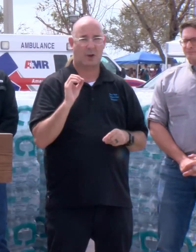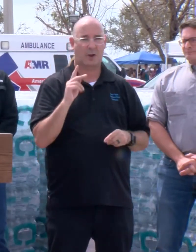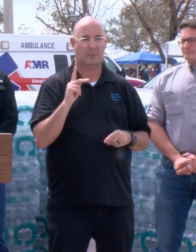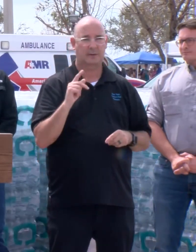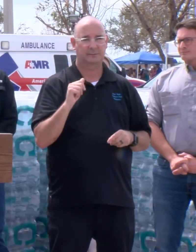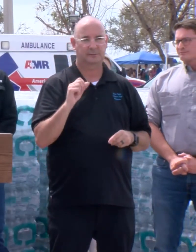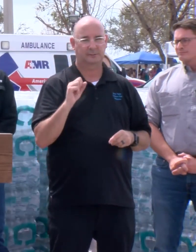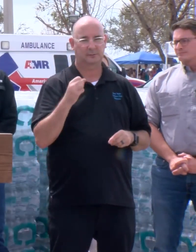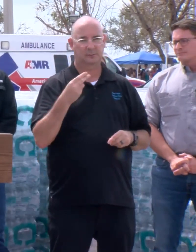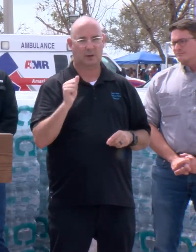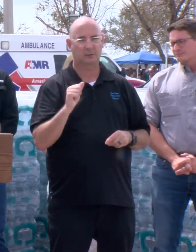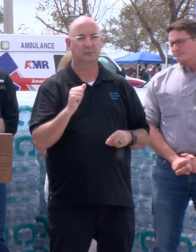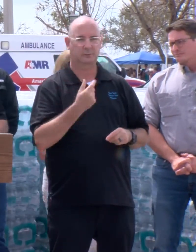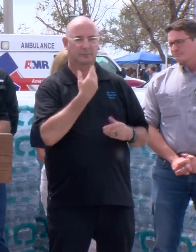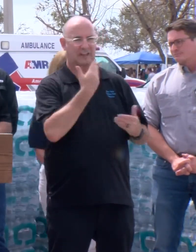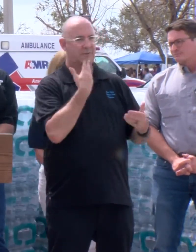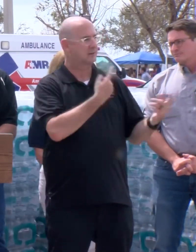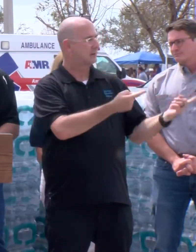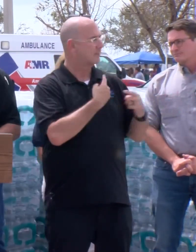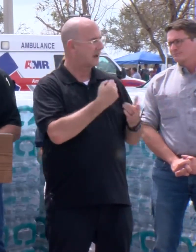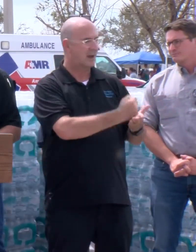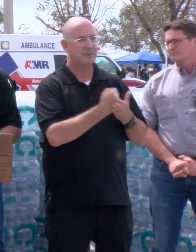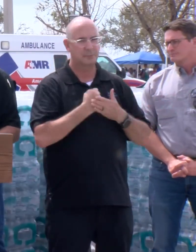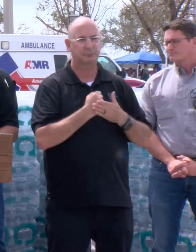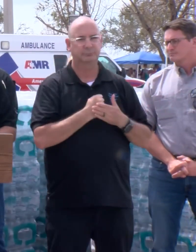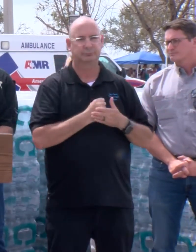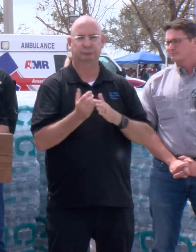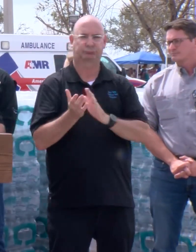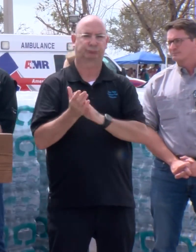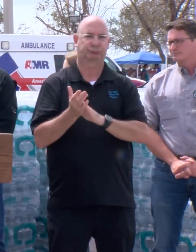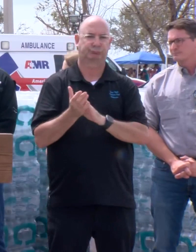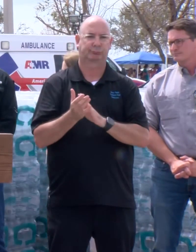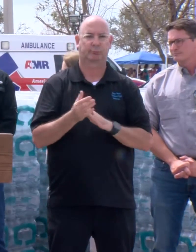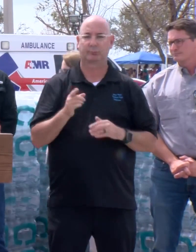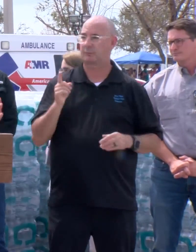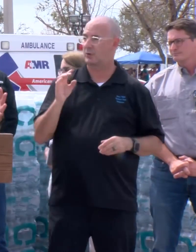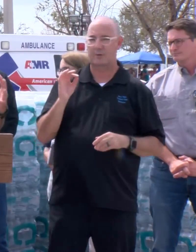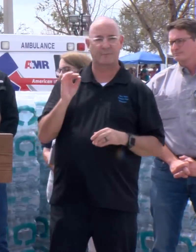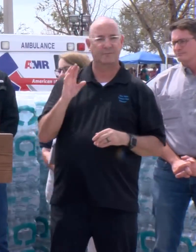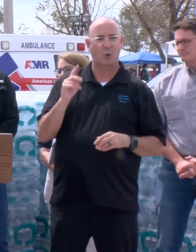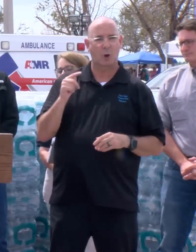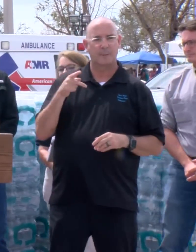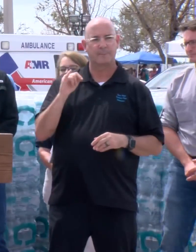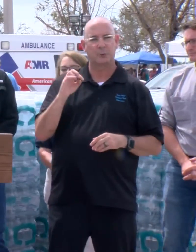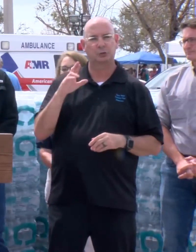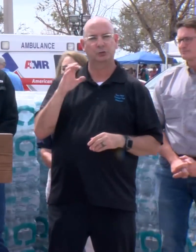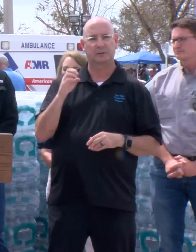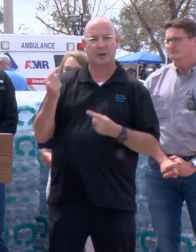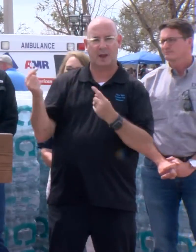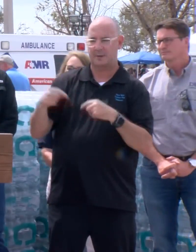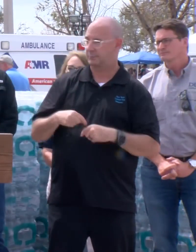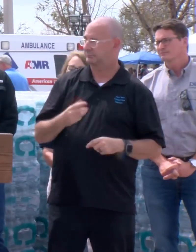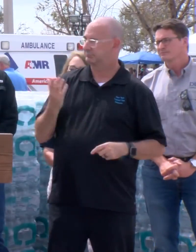here in Southwest Florida or over in Fort Pierce. Thank y'all so much for being here. The recovery